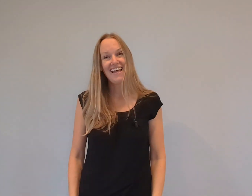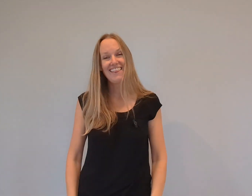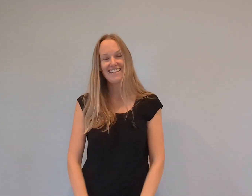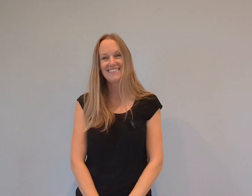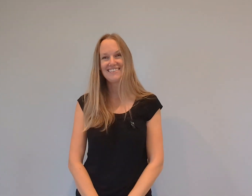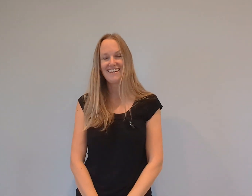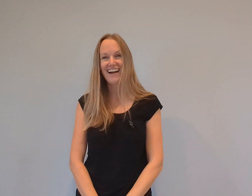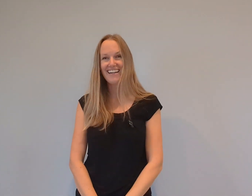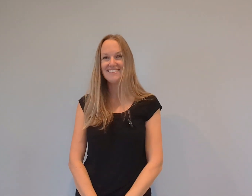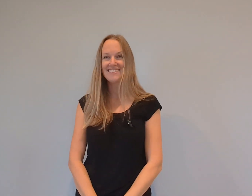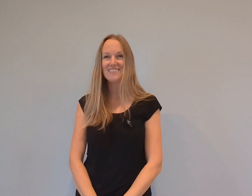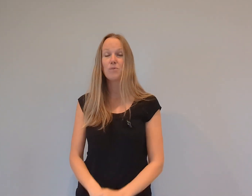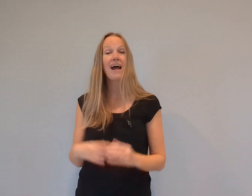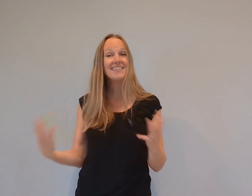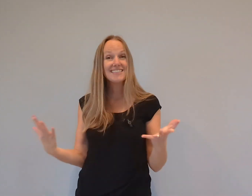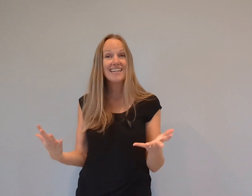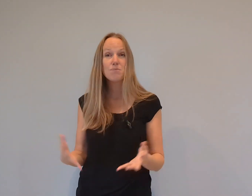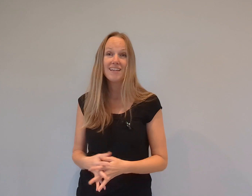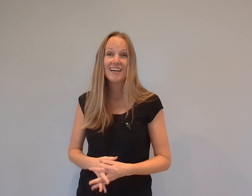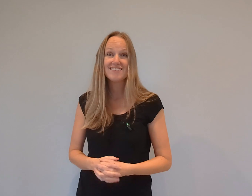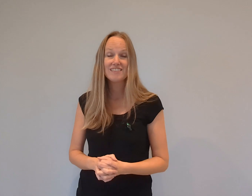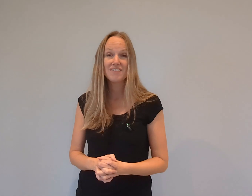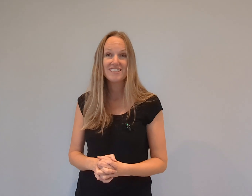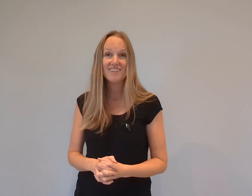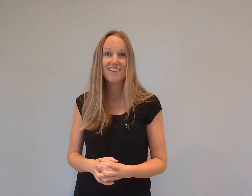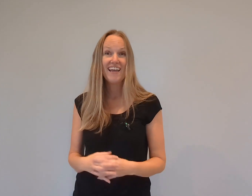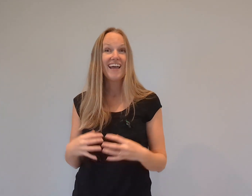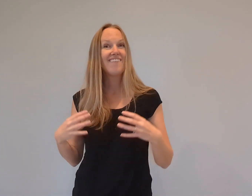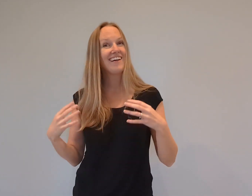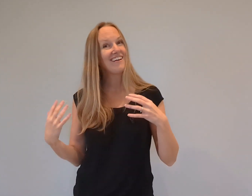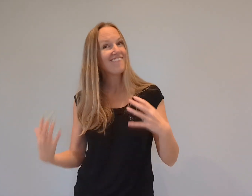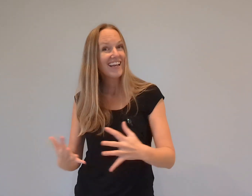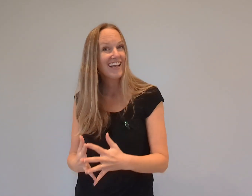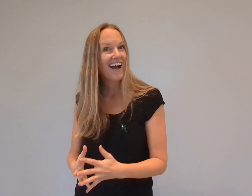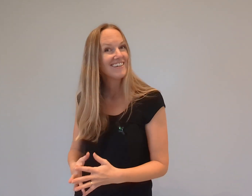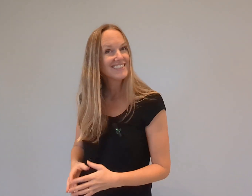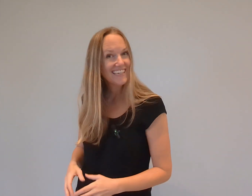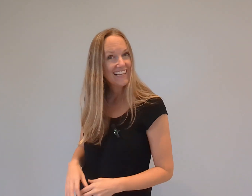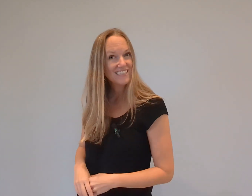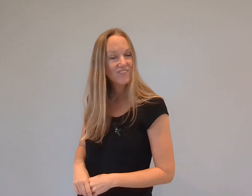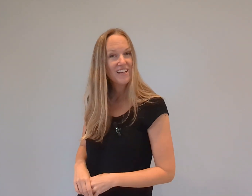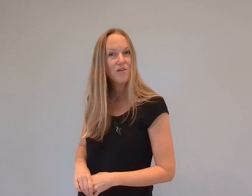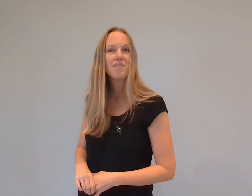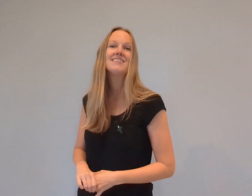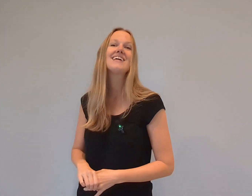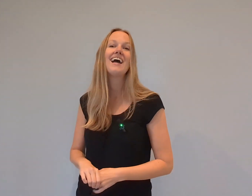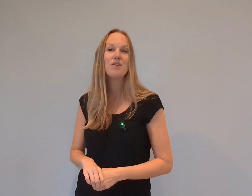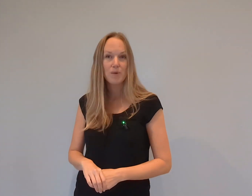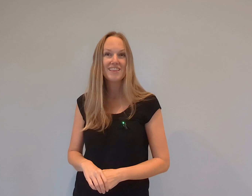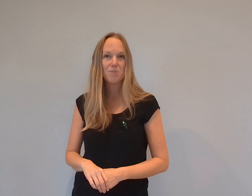And that's the song, guys. So practice that as many times as you need to. And when you're ready, I'll see you in the next video when we sign with the